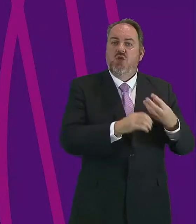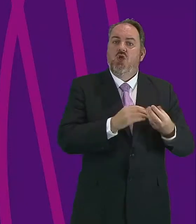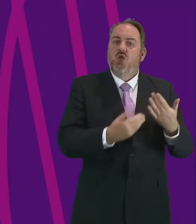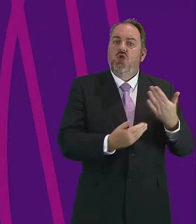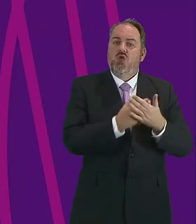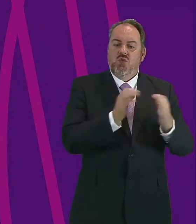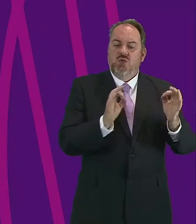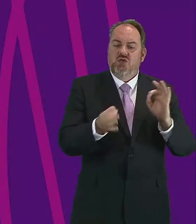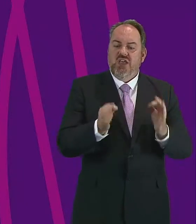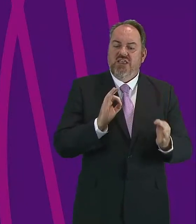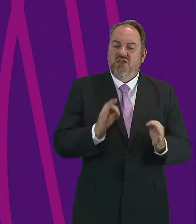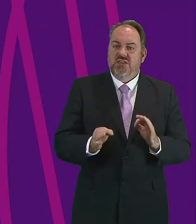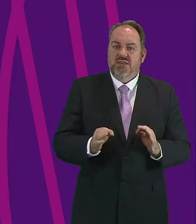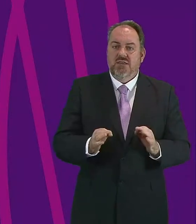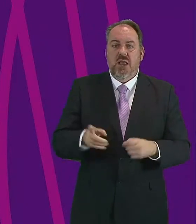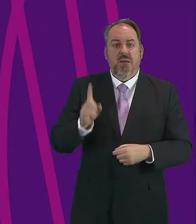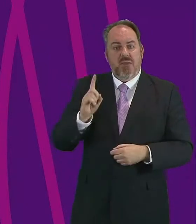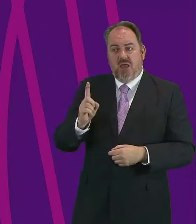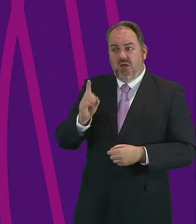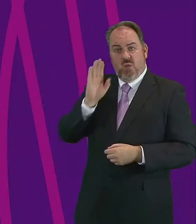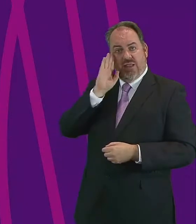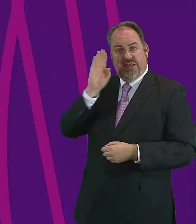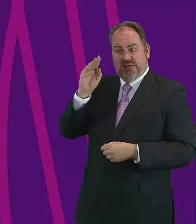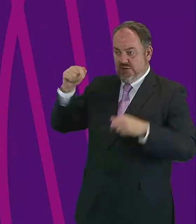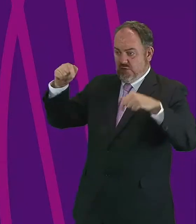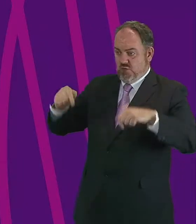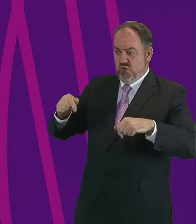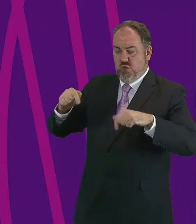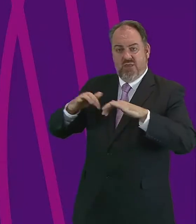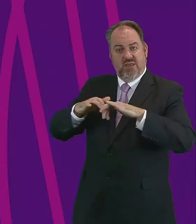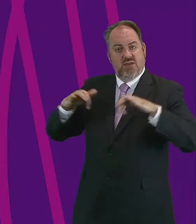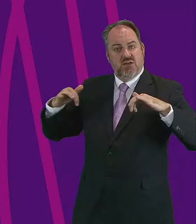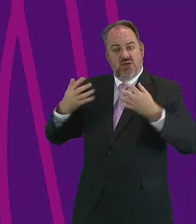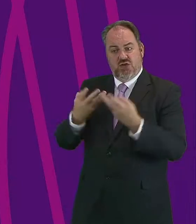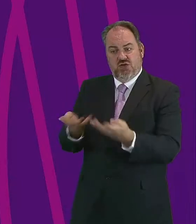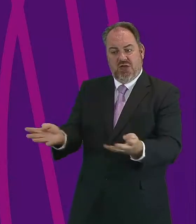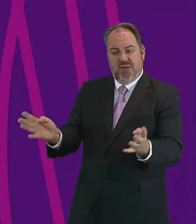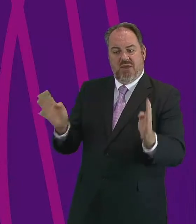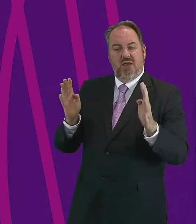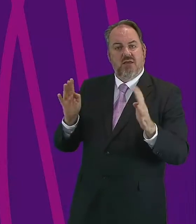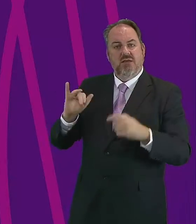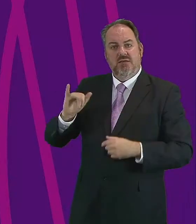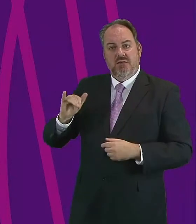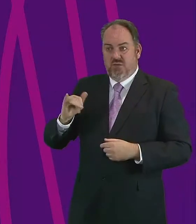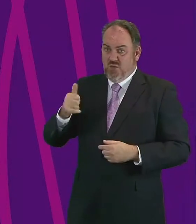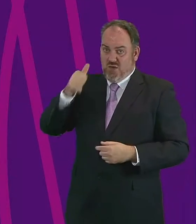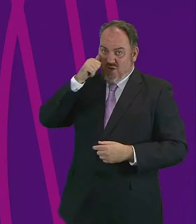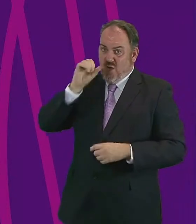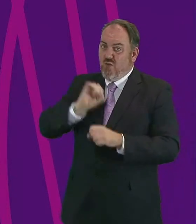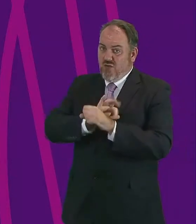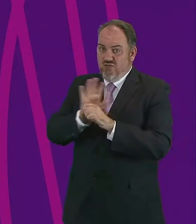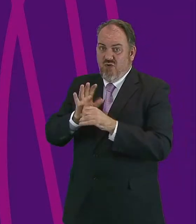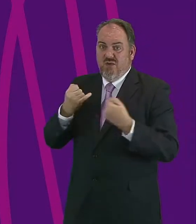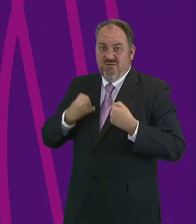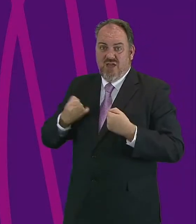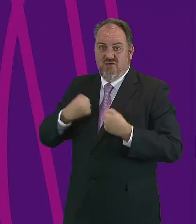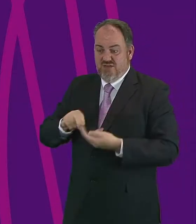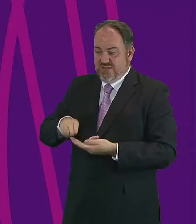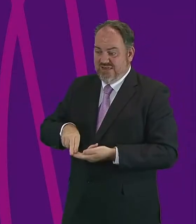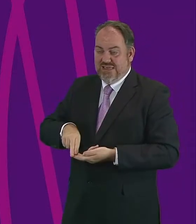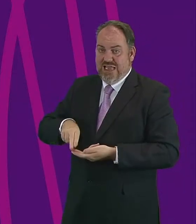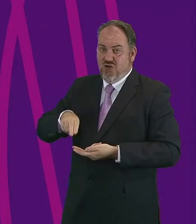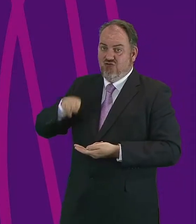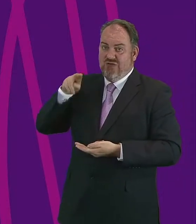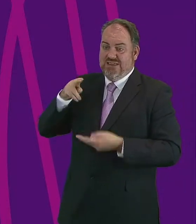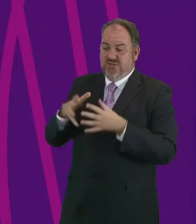also faced with what the member sees, what this chamber sees, which is there is a resurgence of cases, there is evidence of the